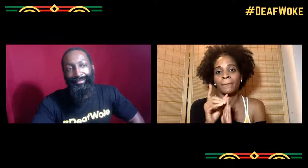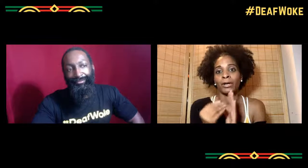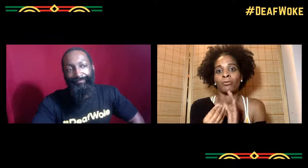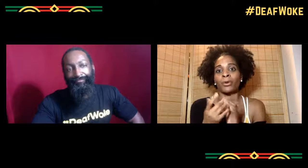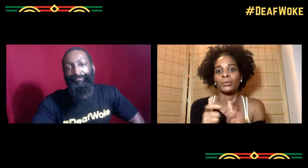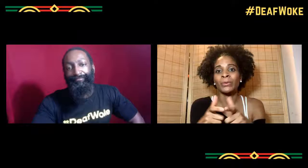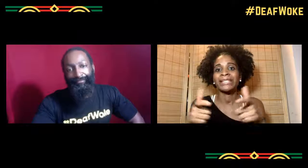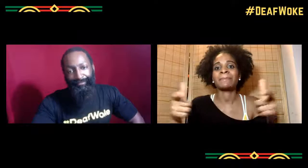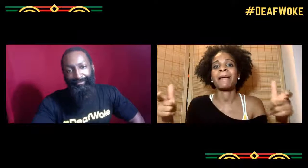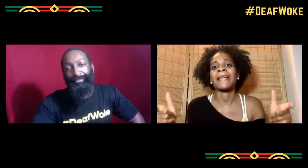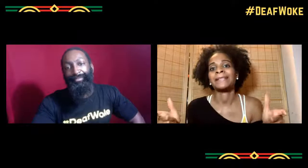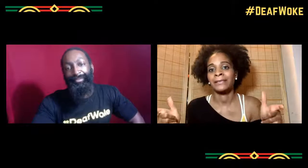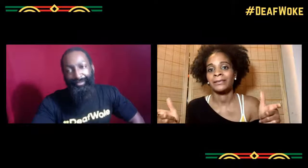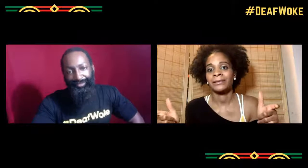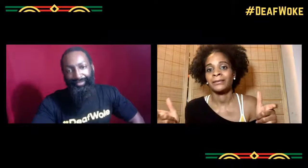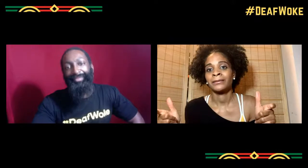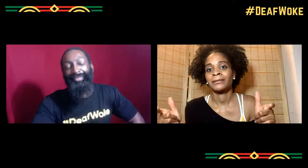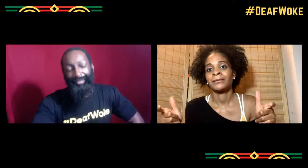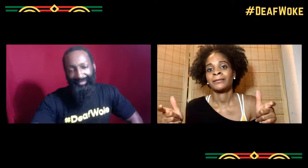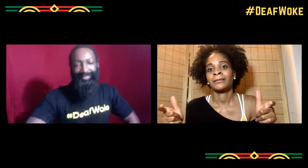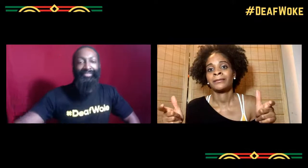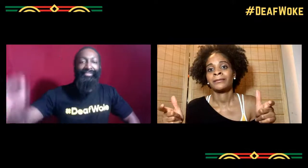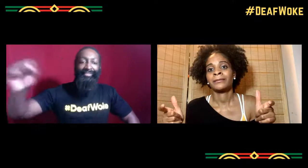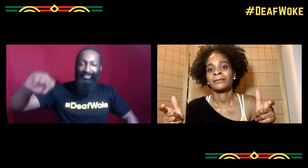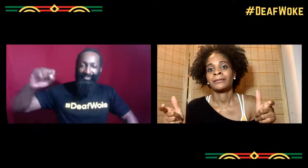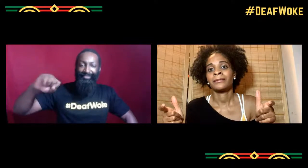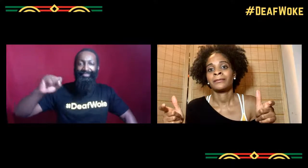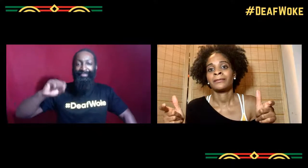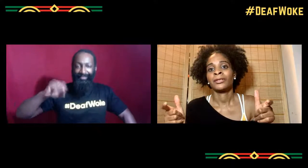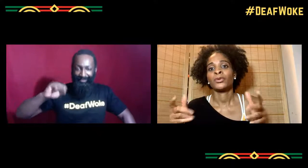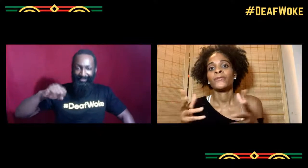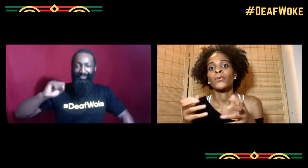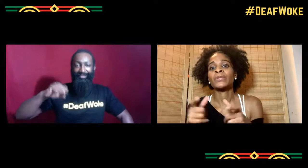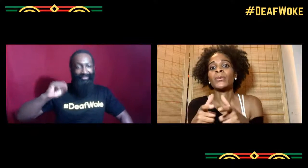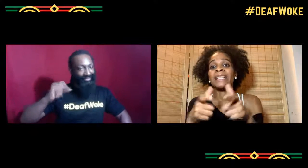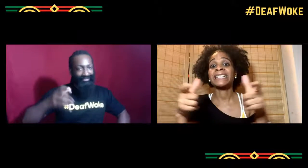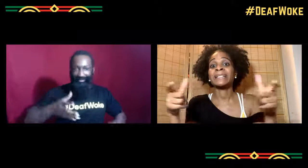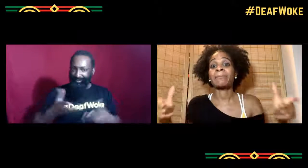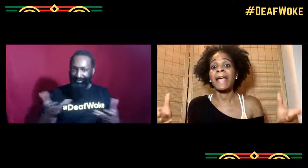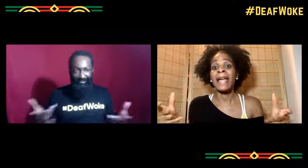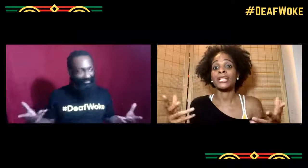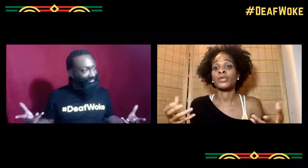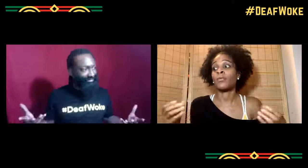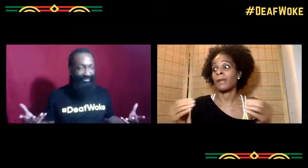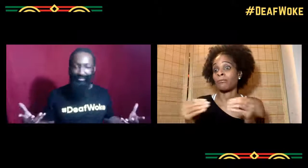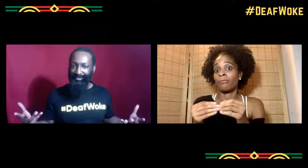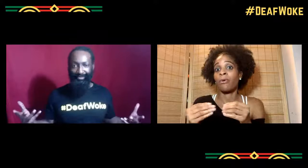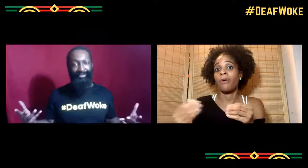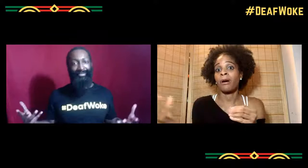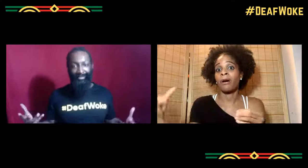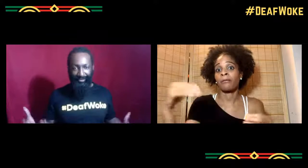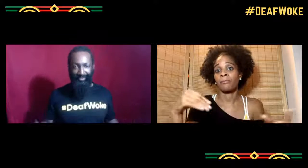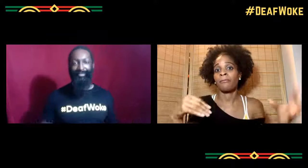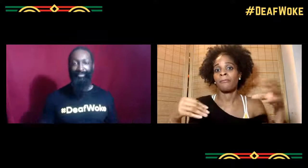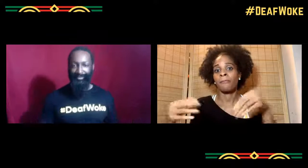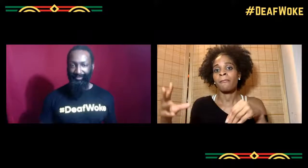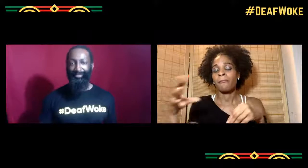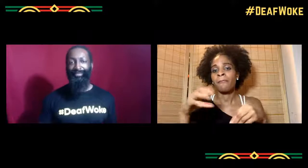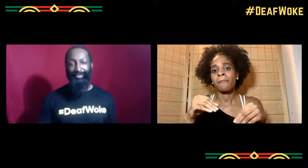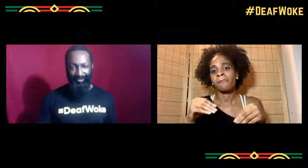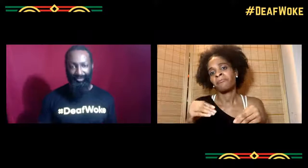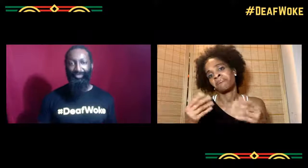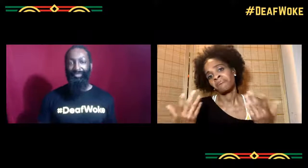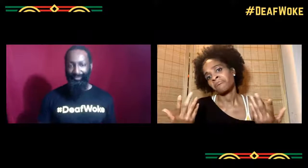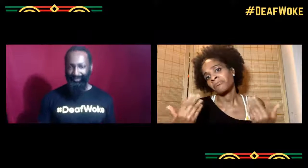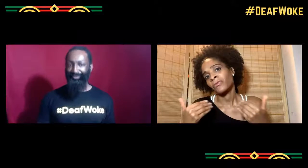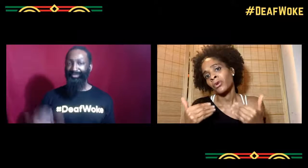Because we want the community to grow, to develop, to thrive and expand and grow,